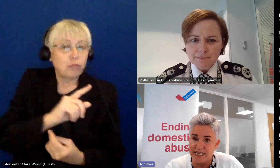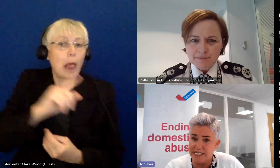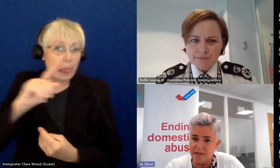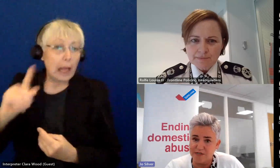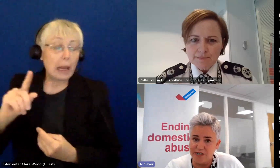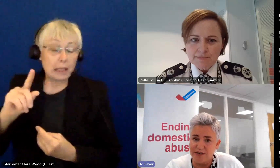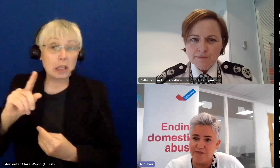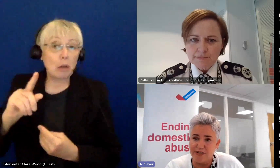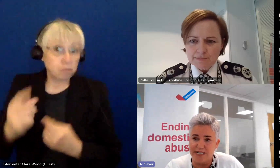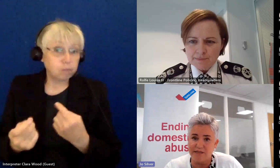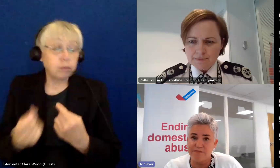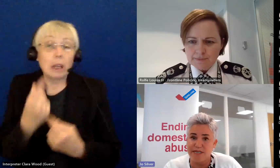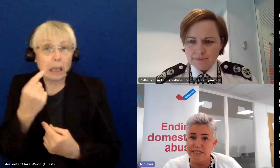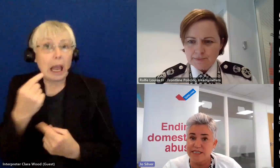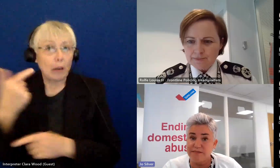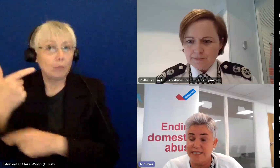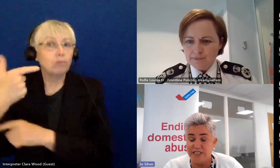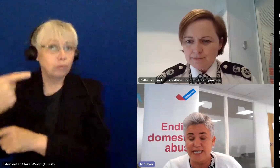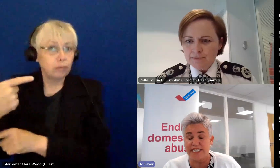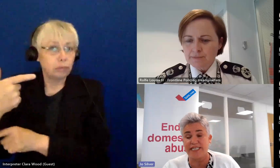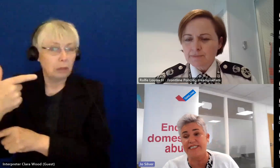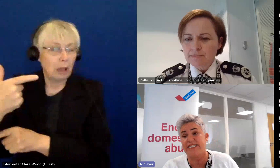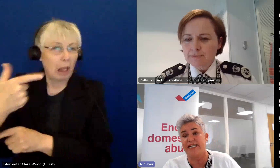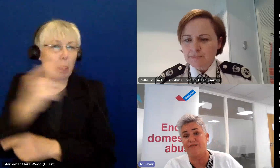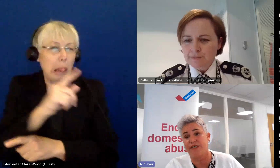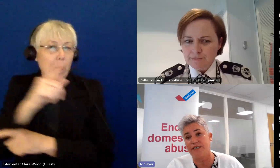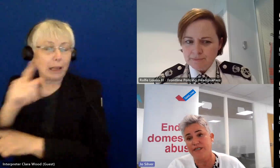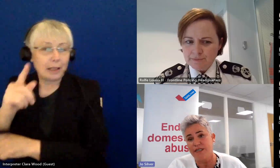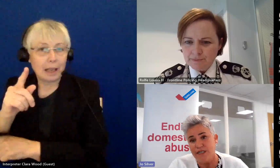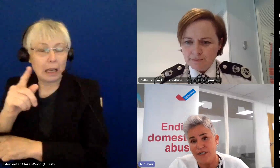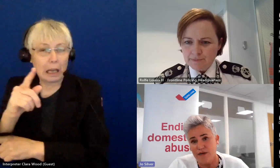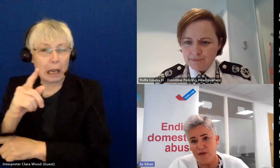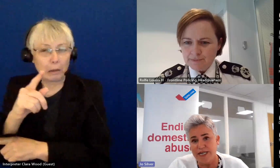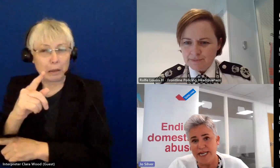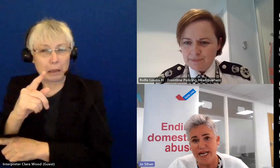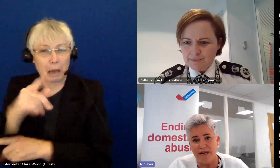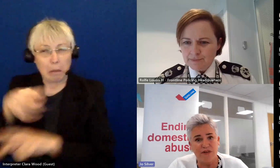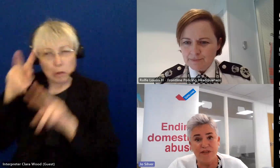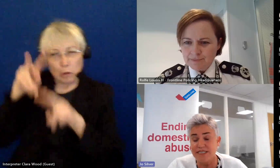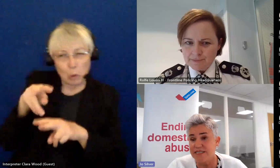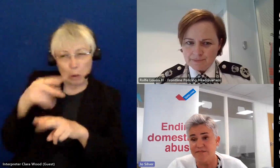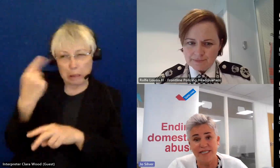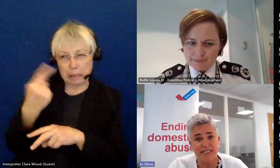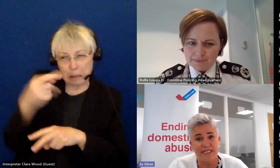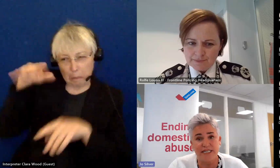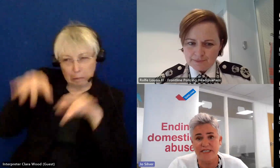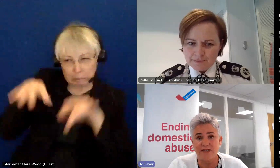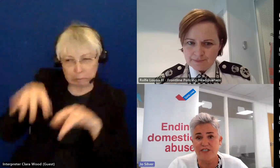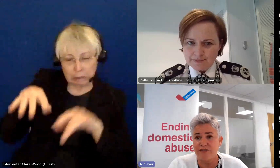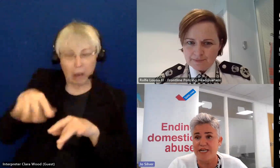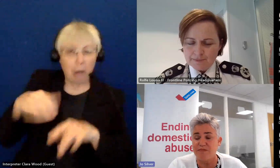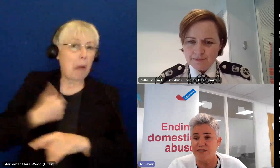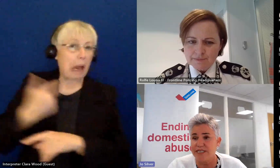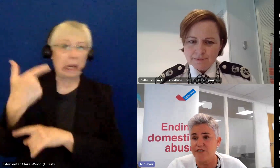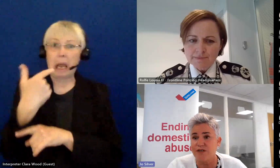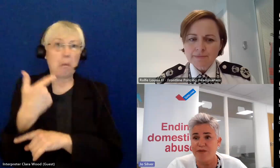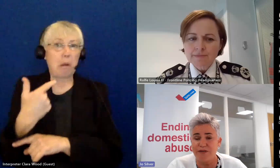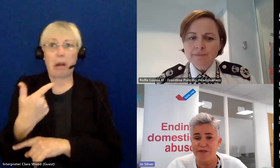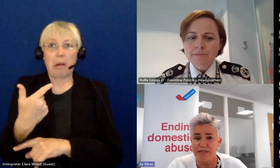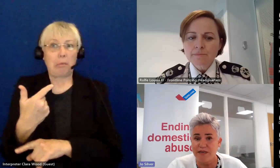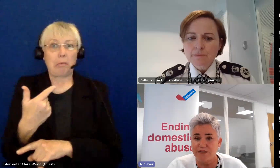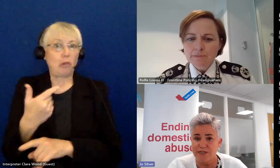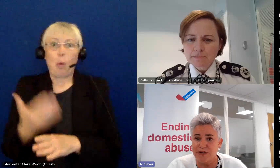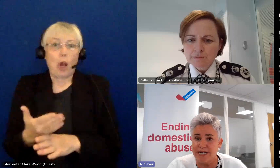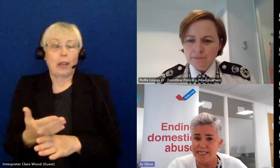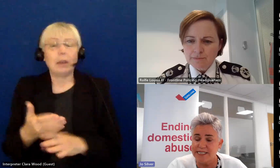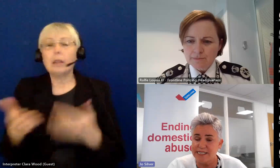on at the end, that's absolutely fine. But somebody just said that they didn't have a working camera. That doesn't matter. As long as you're able to